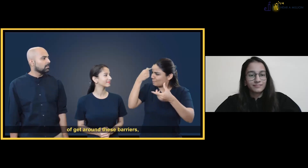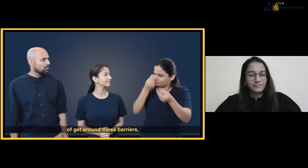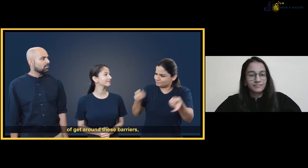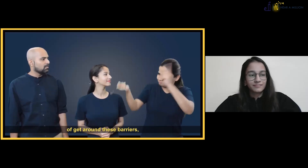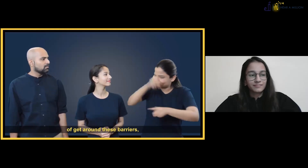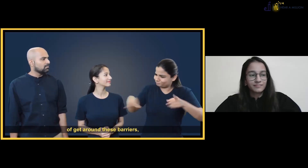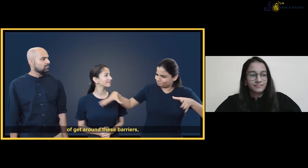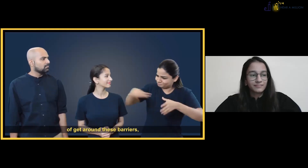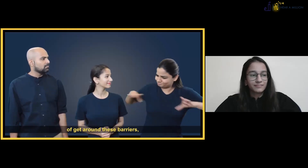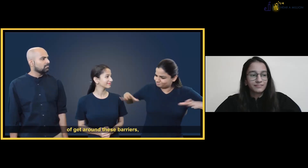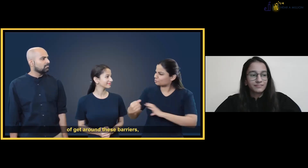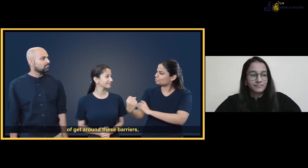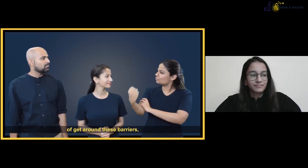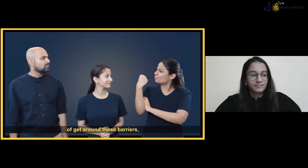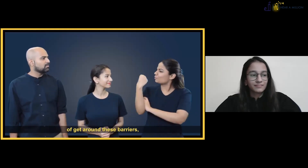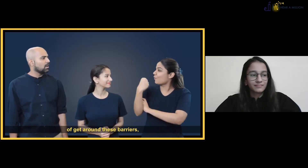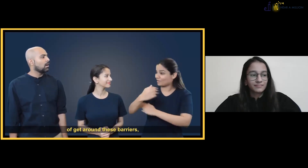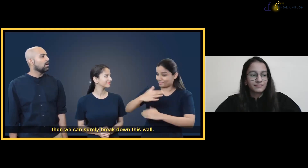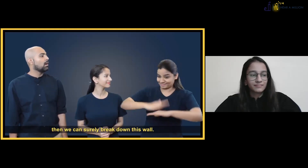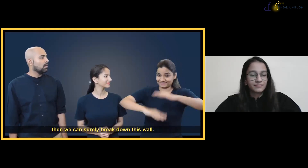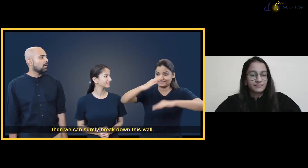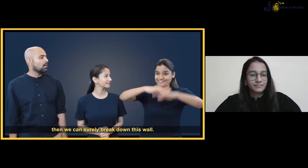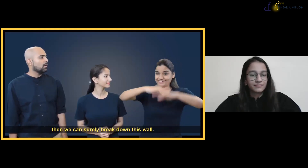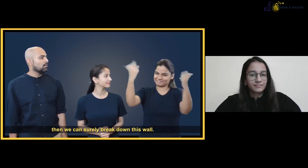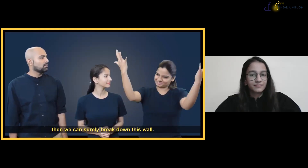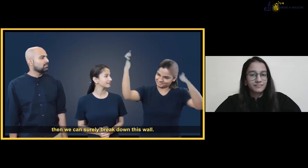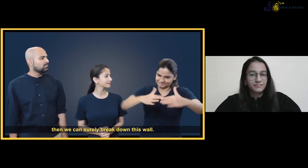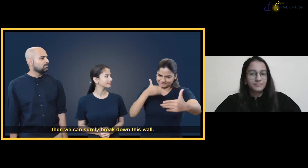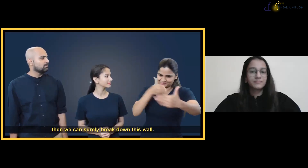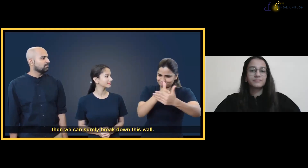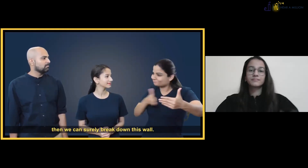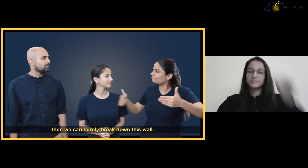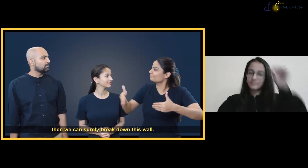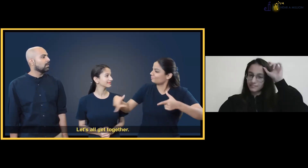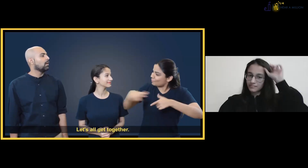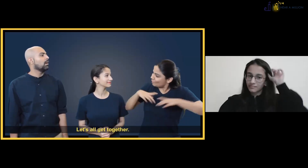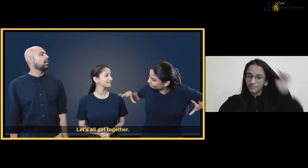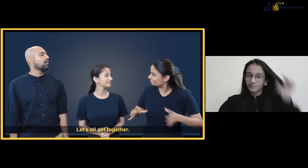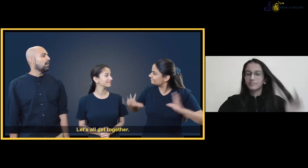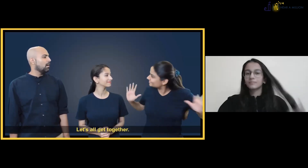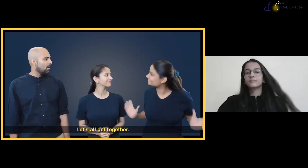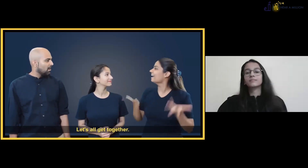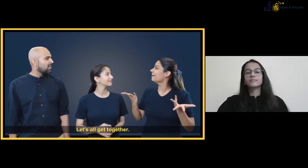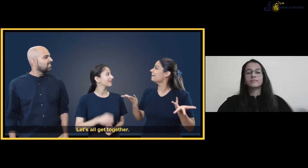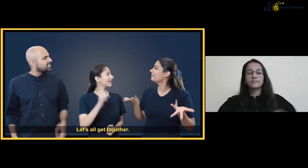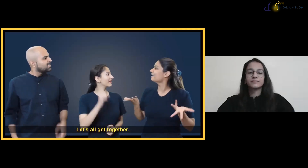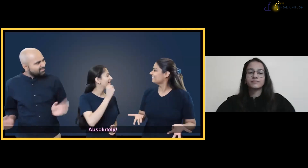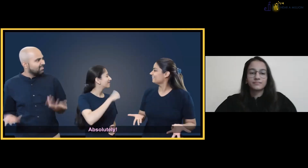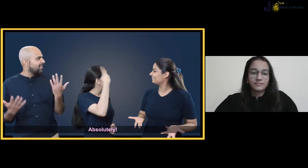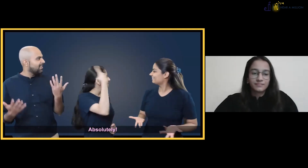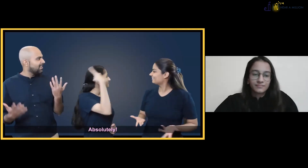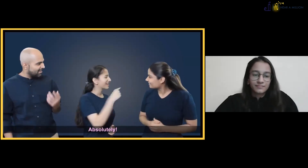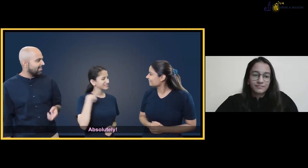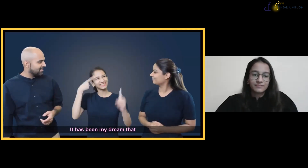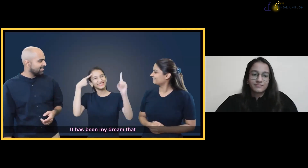discuss all together what the things we can do to break this wall and remove this barrier. Then we will break down this wall, and that's